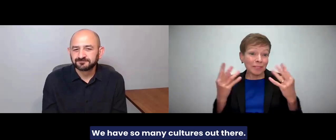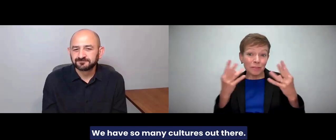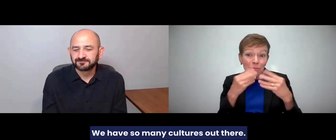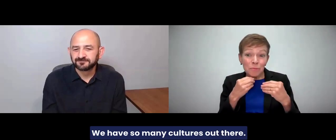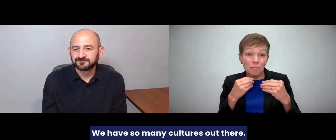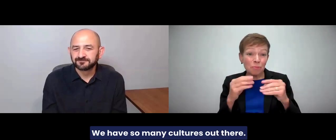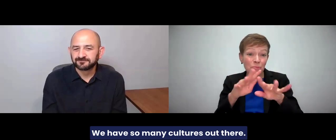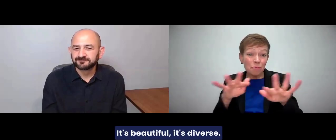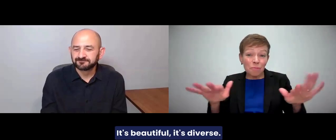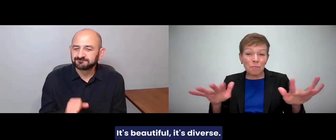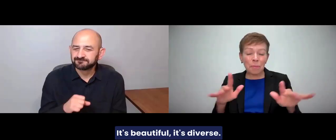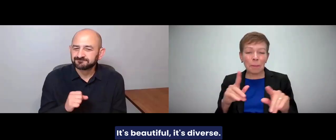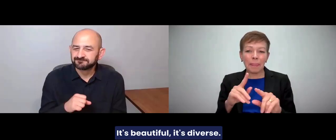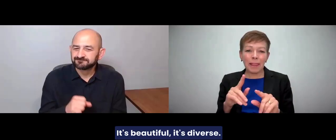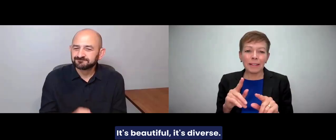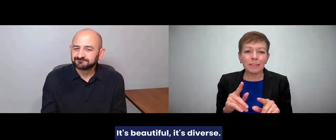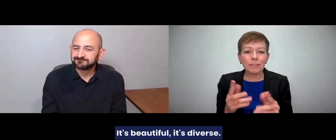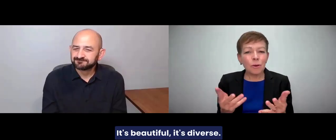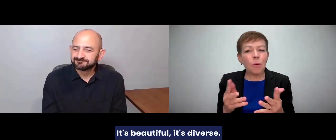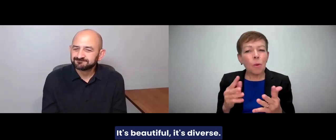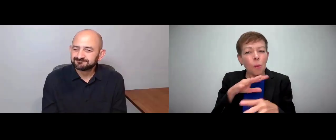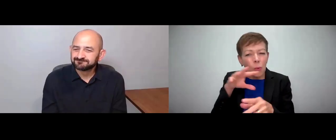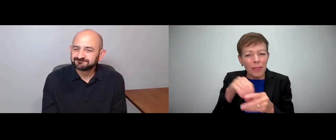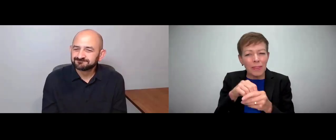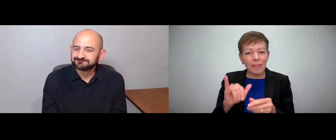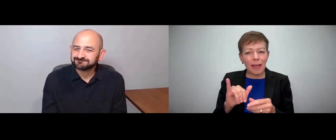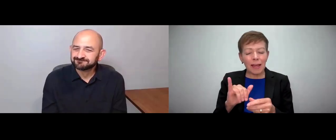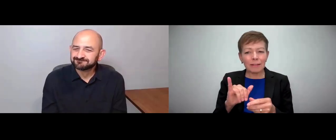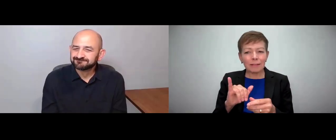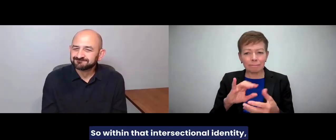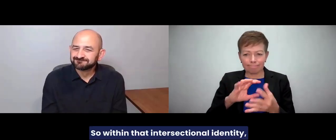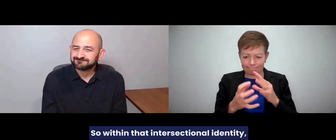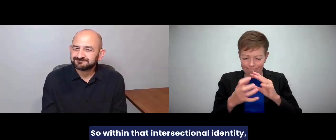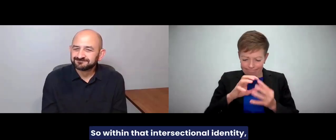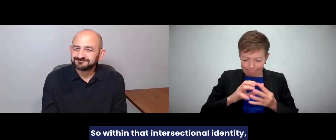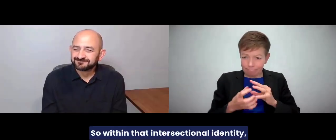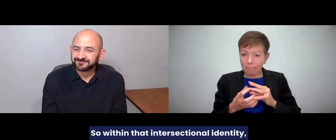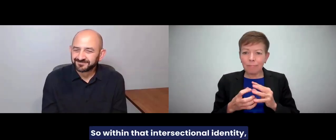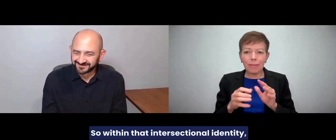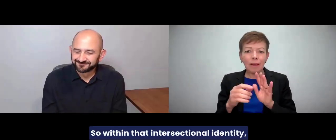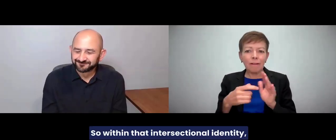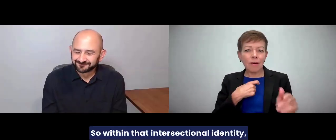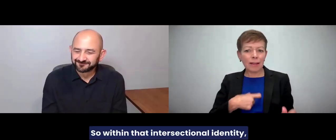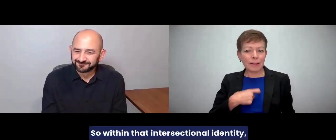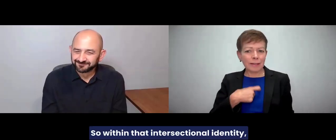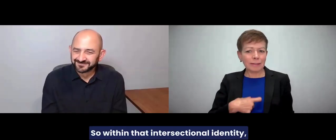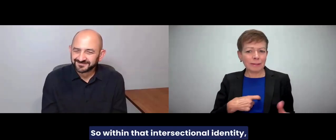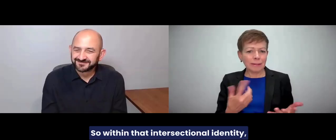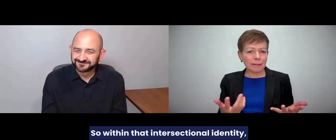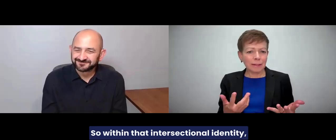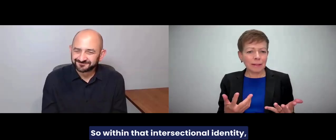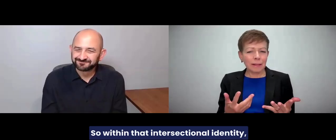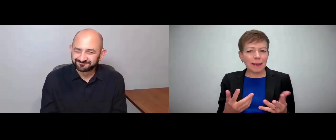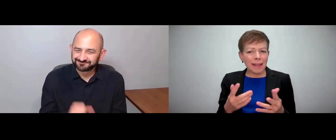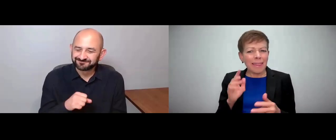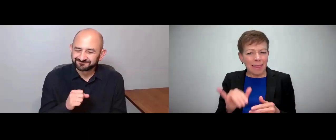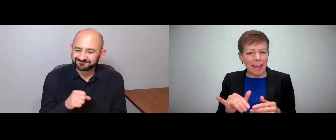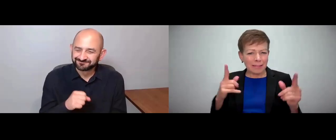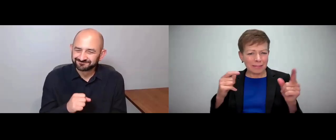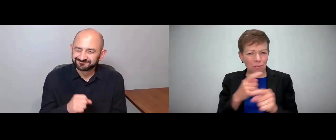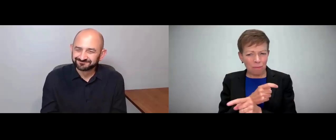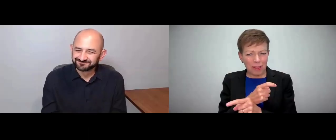many cultures out there. It's beautiful. It's diverse. So within that, intersectional identity,